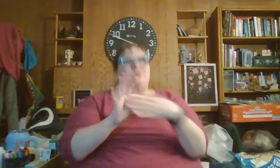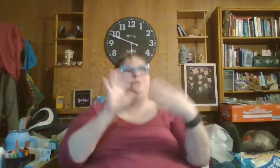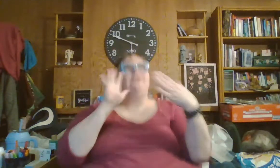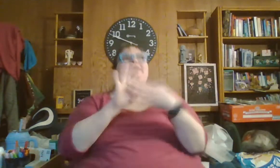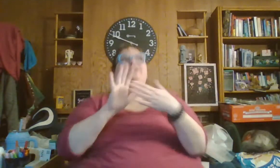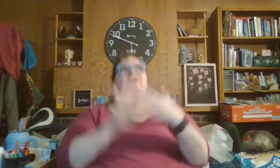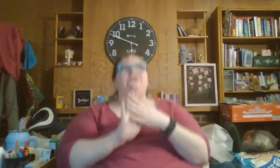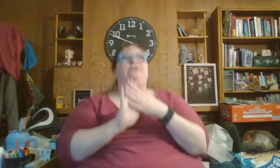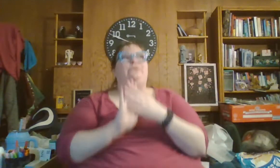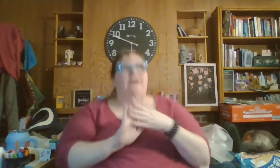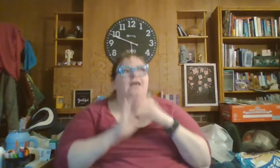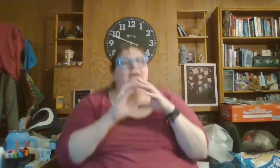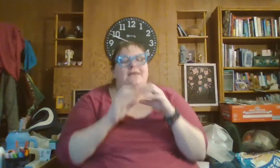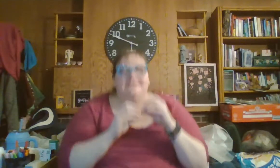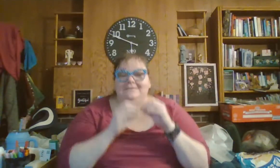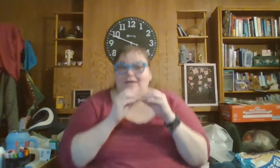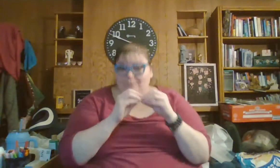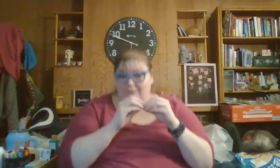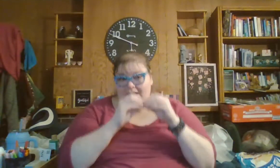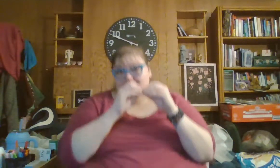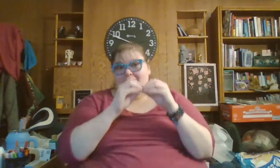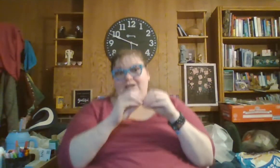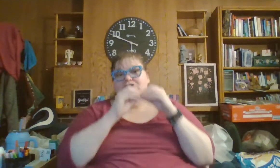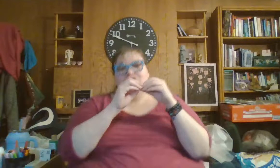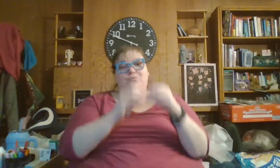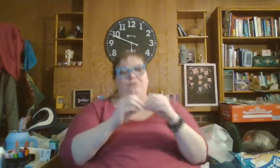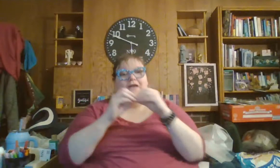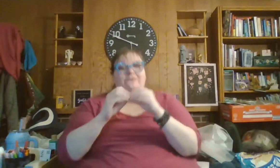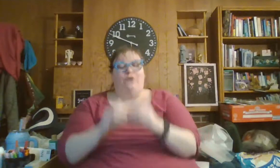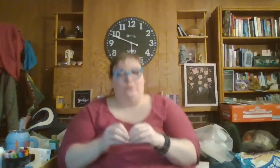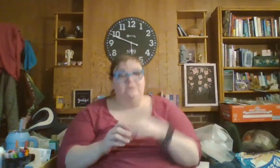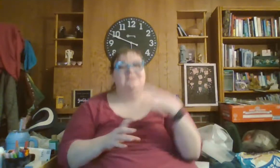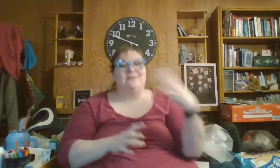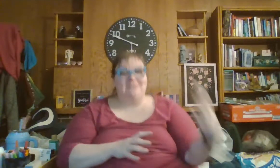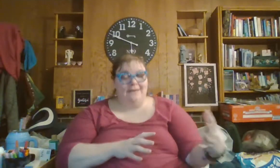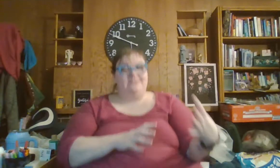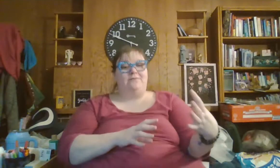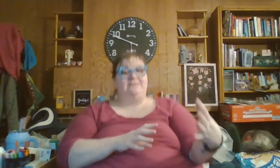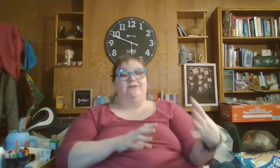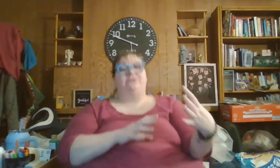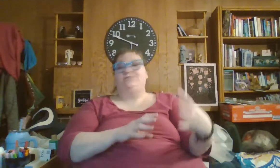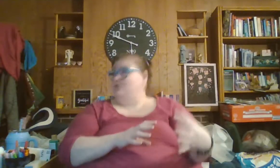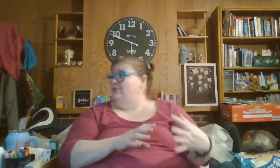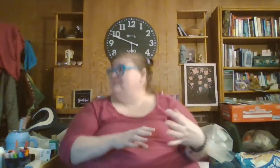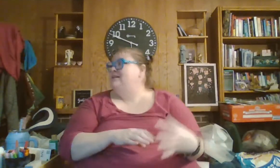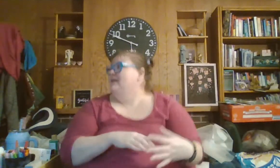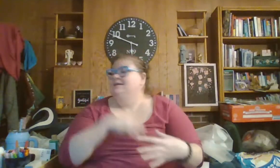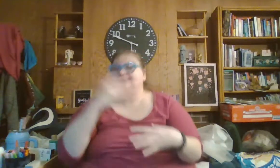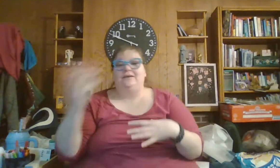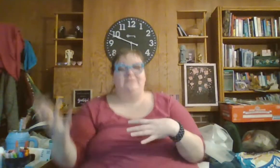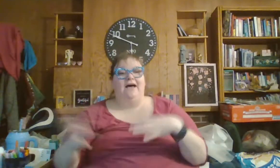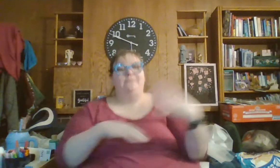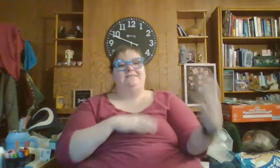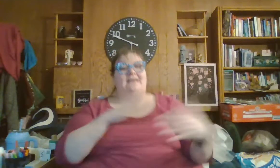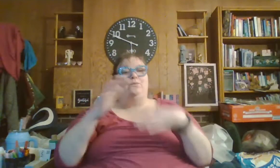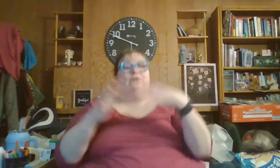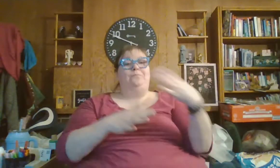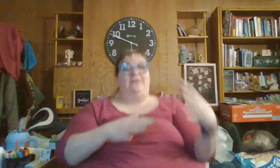will include something for each new moon and full moon. Sometimes they'll be sacred circles. Sometimes they will be